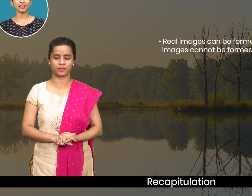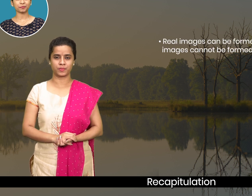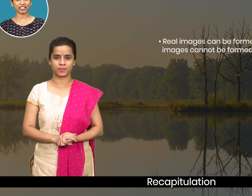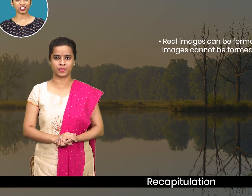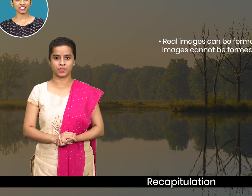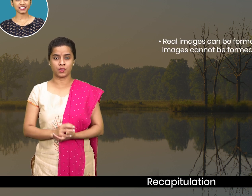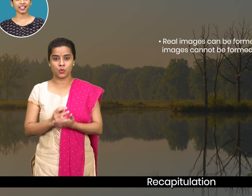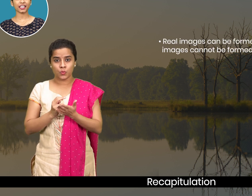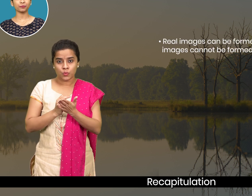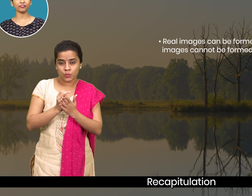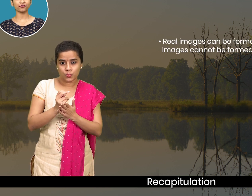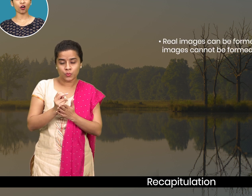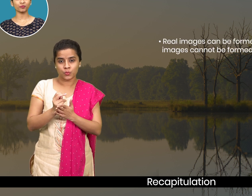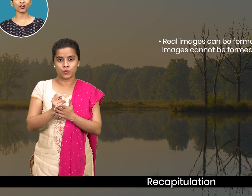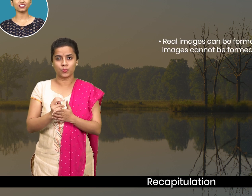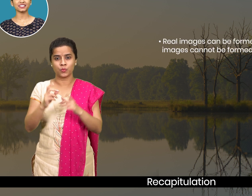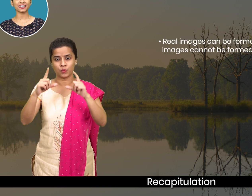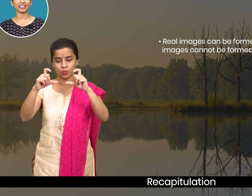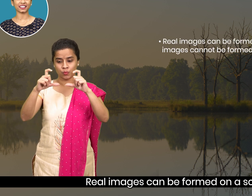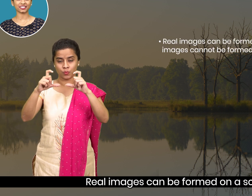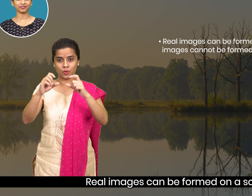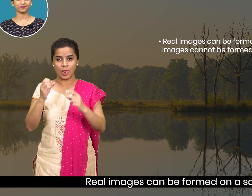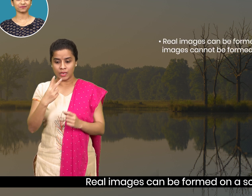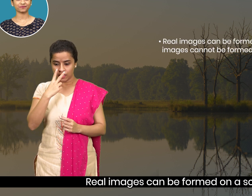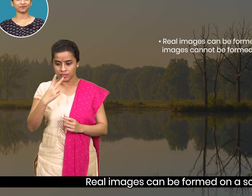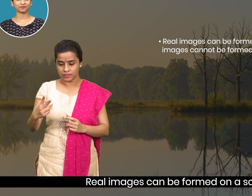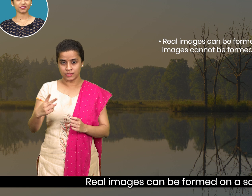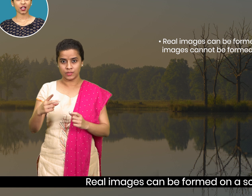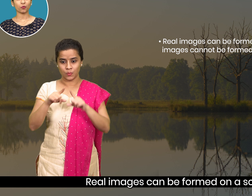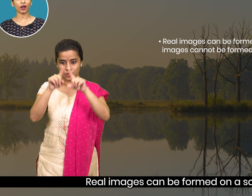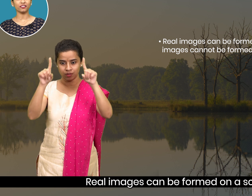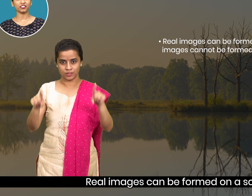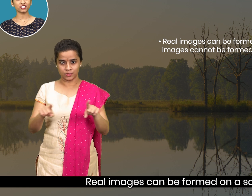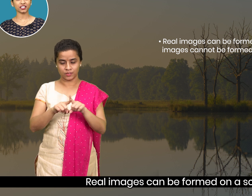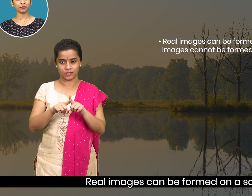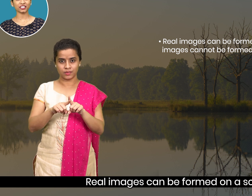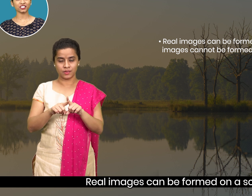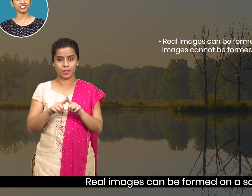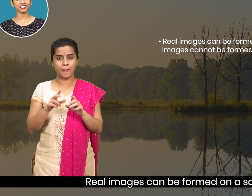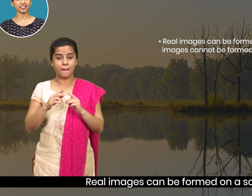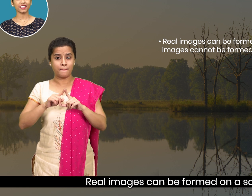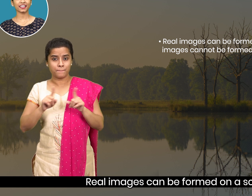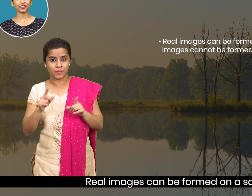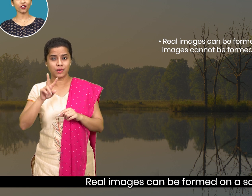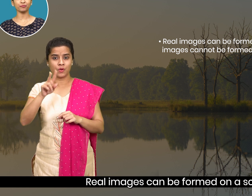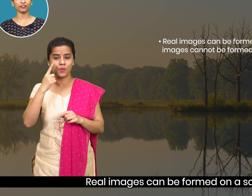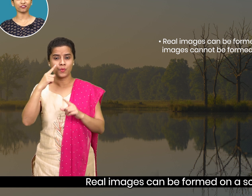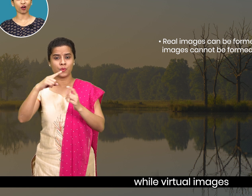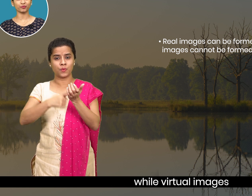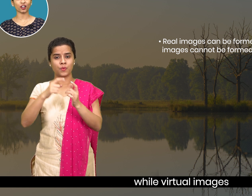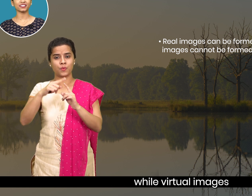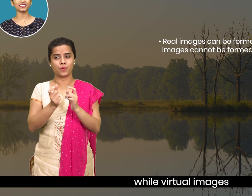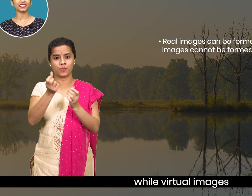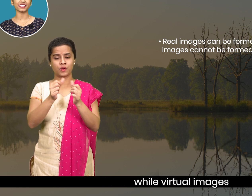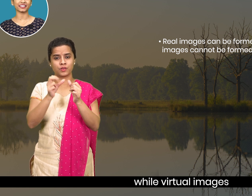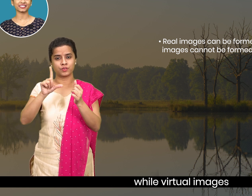Real images can be formed on a screen, while virtual images cannot be